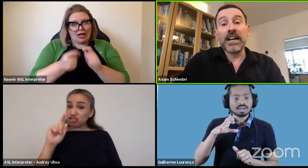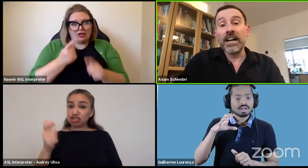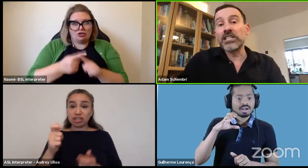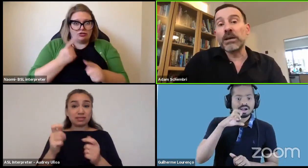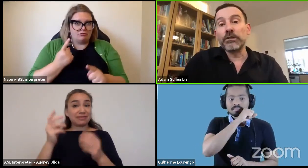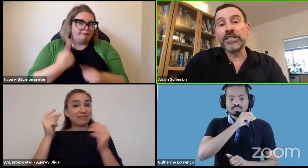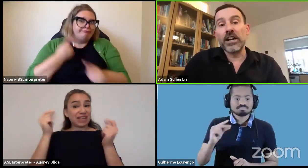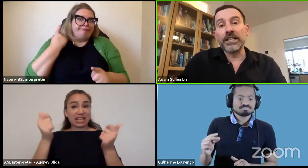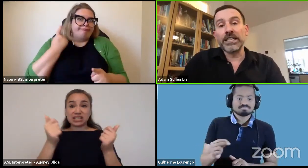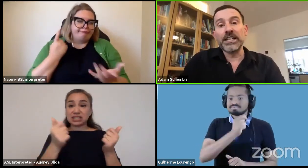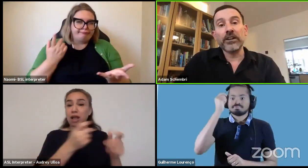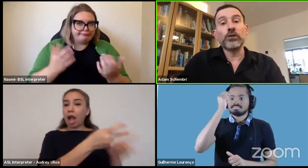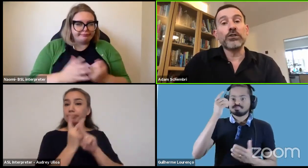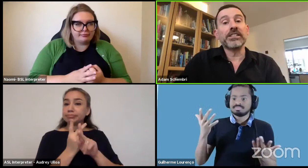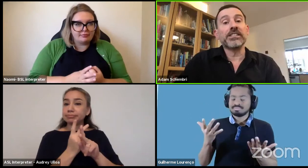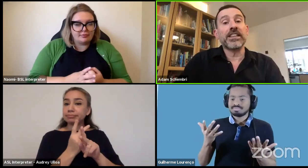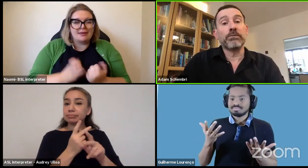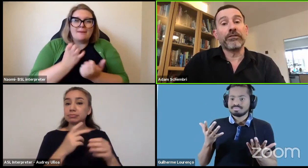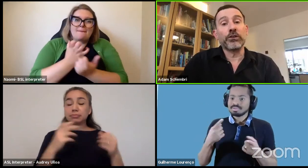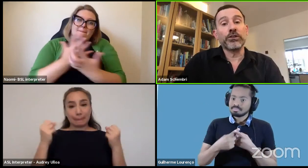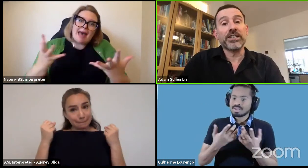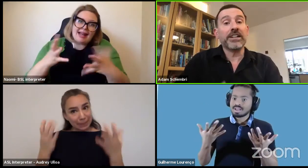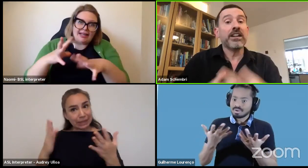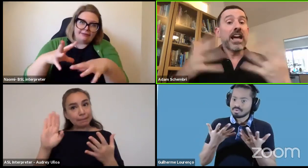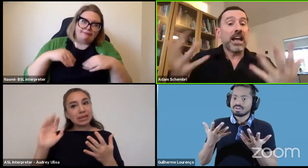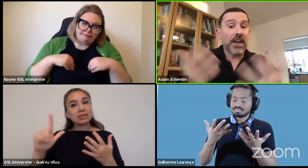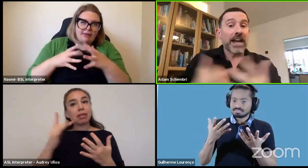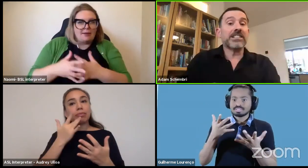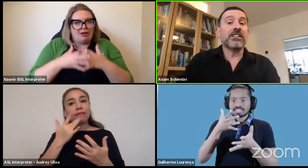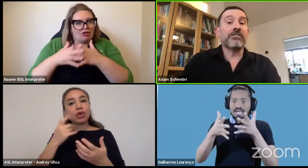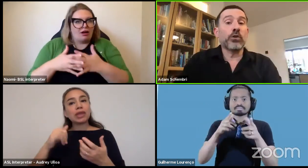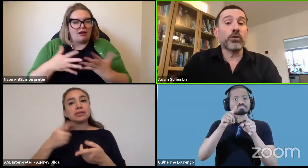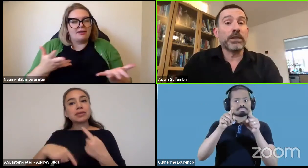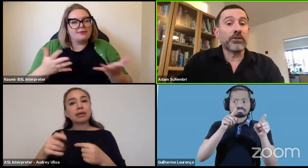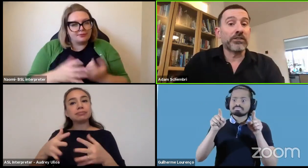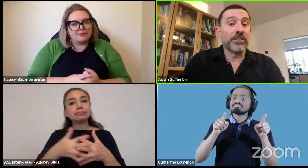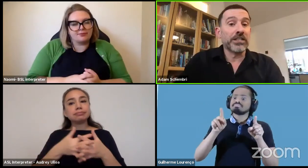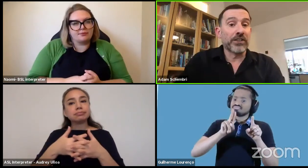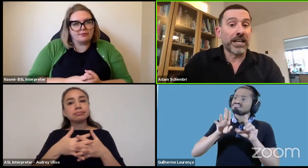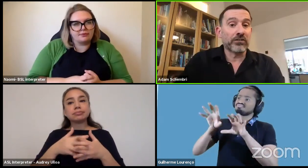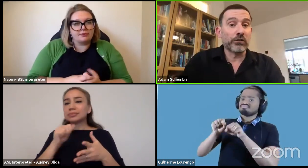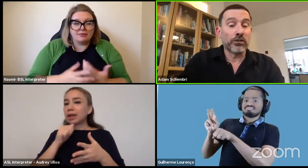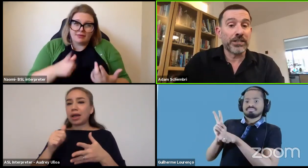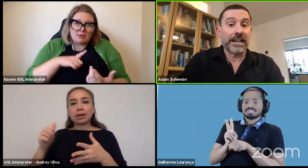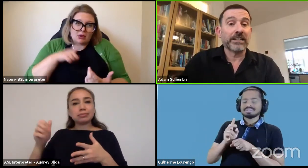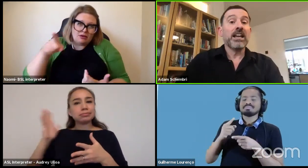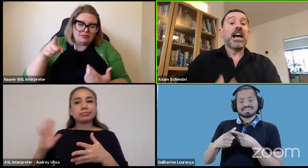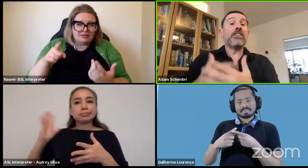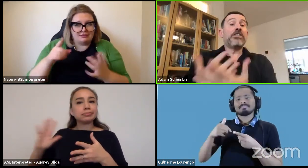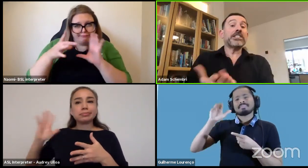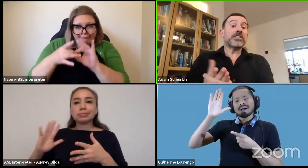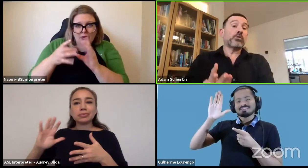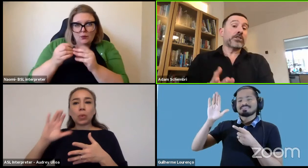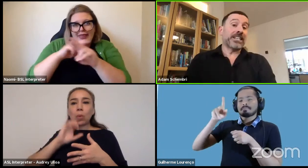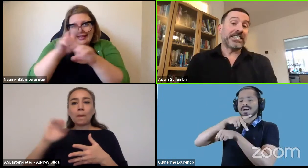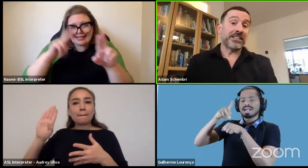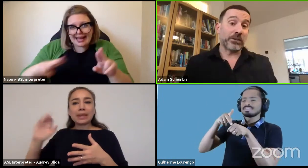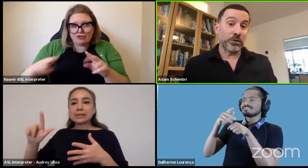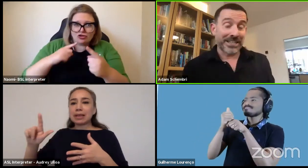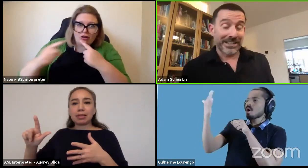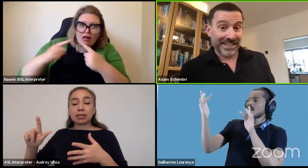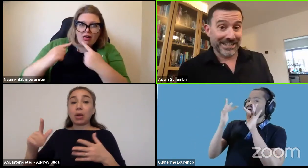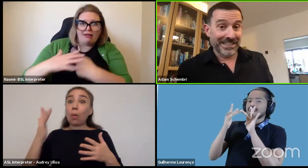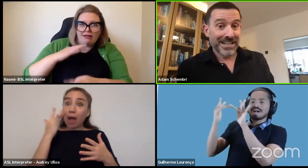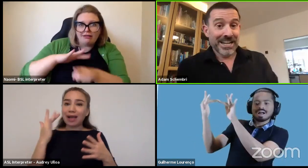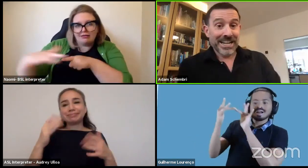a large number of signers now use this as their preferred sign. And that's, of course, because of international contact. And this was data that